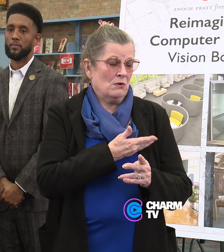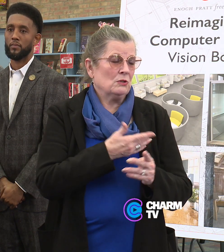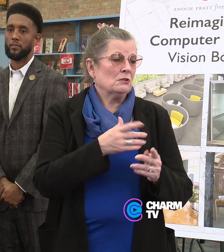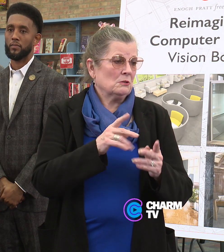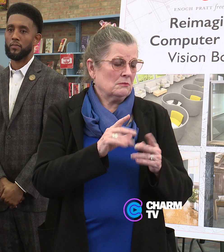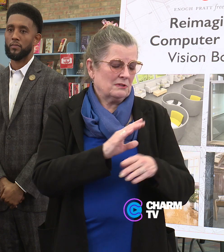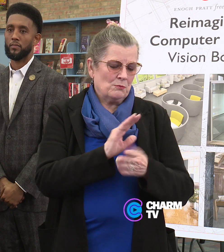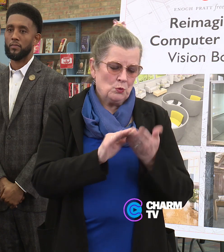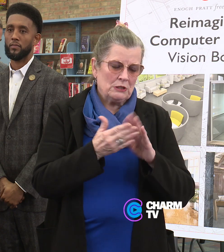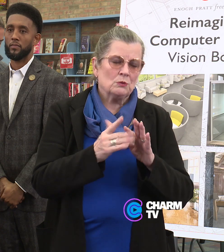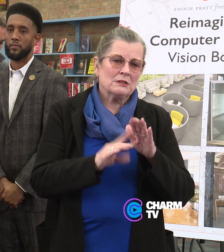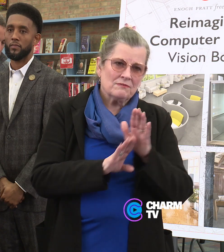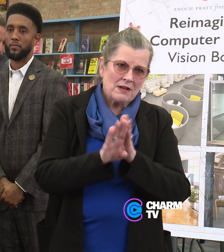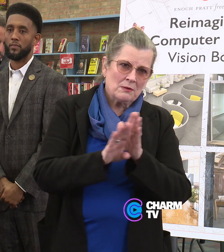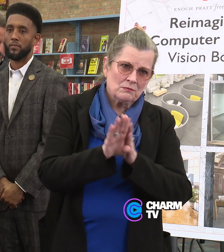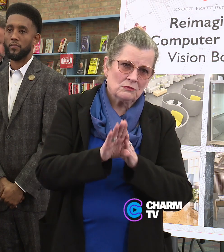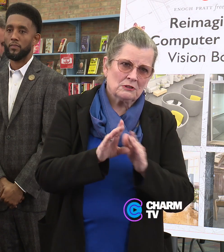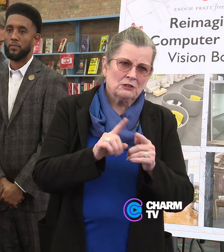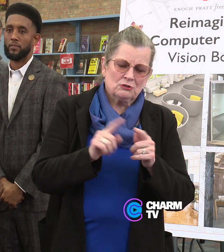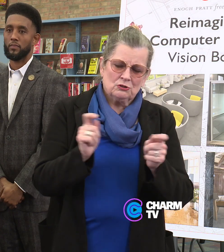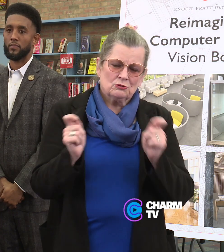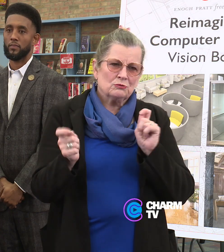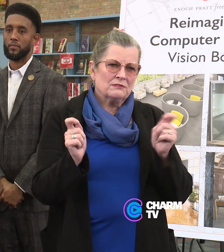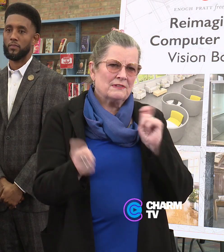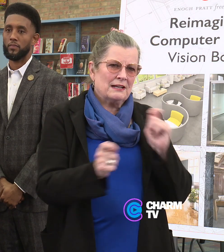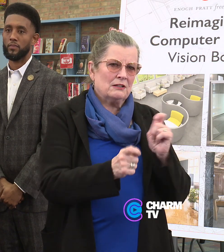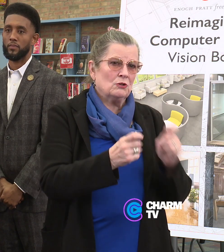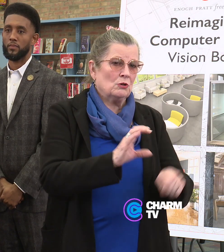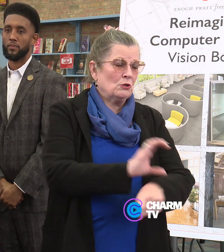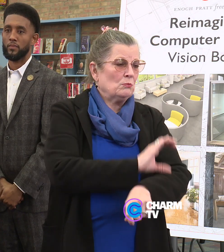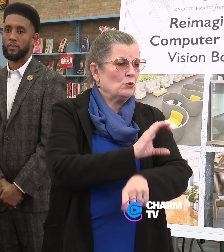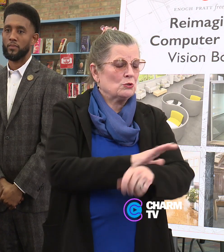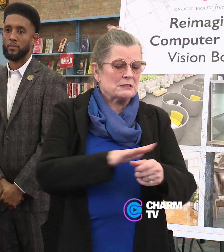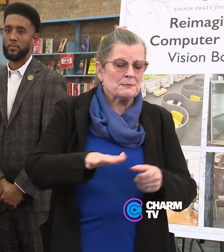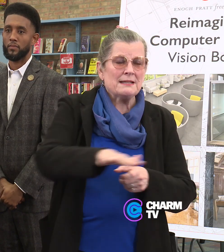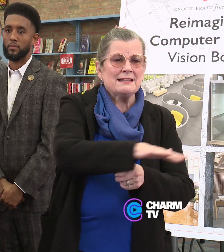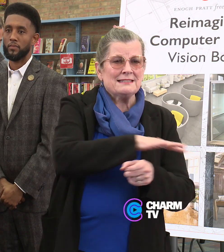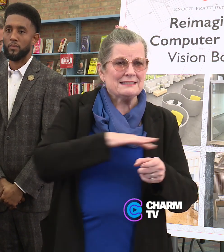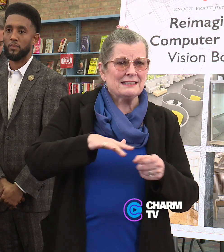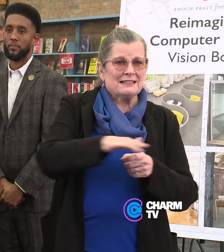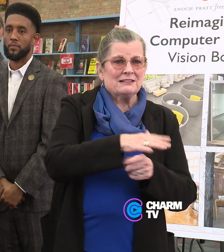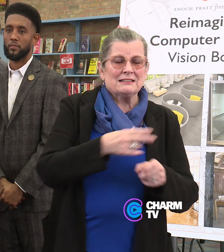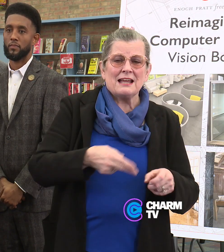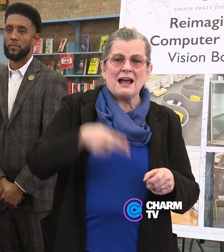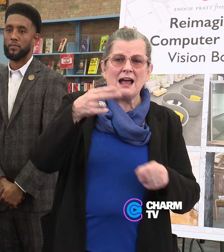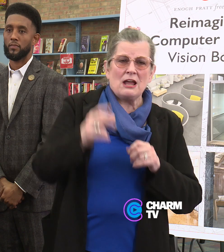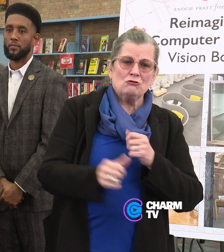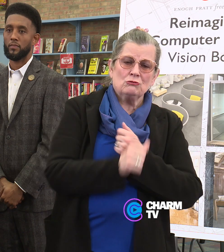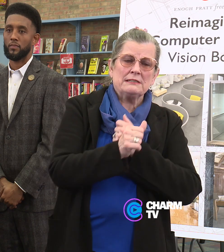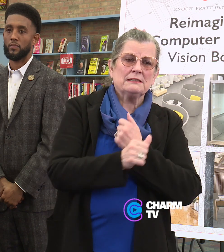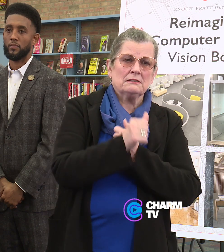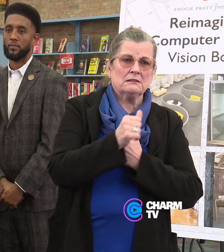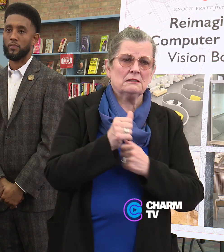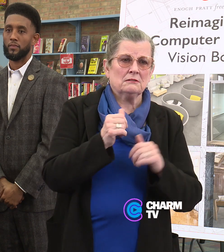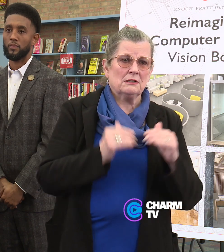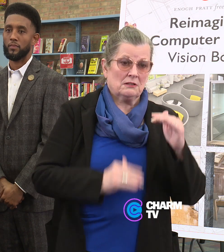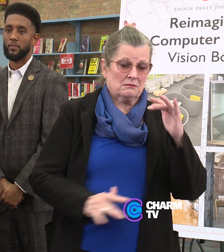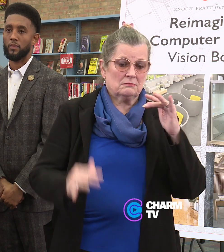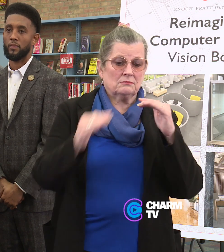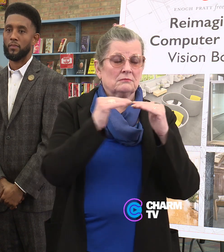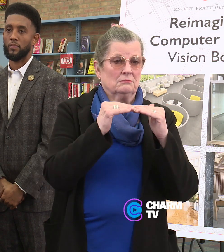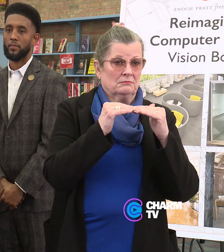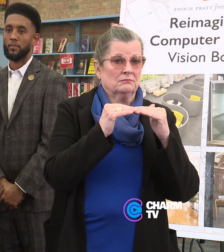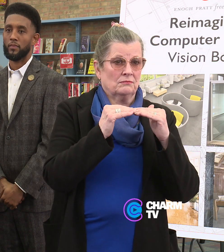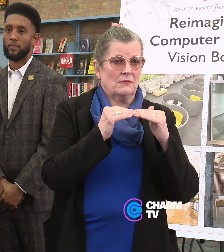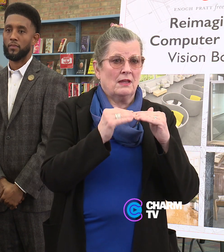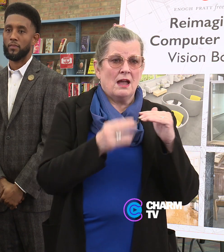to reconfigure computer spaces in some of our most vulnerable communities to create equitable, high-end co-working